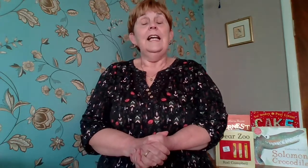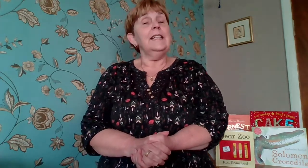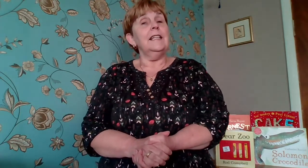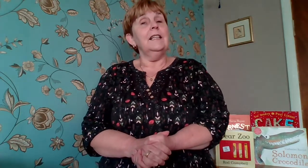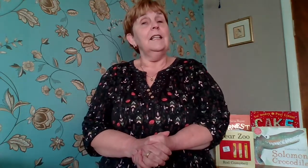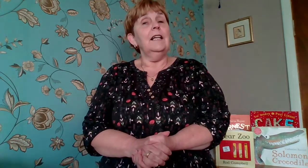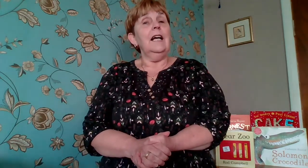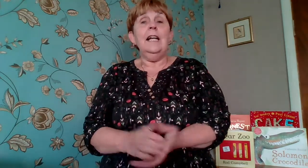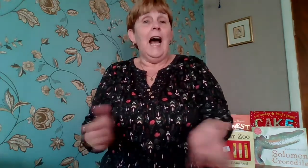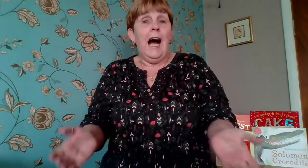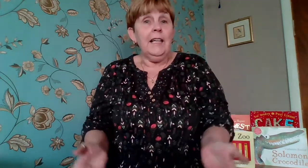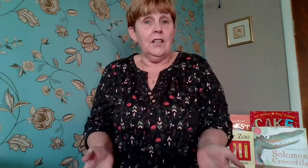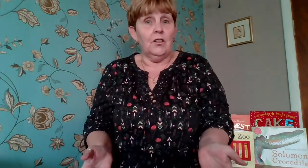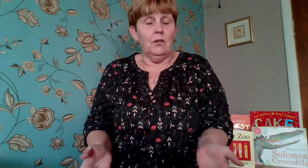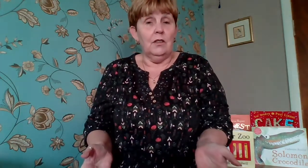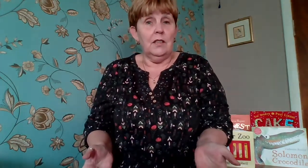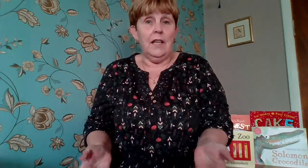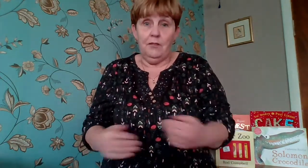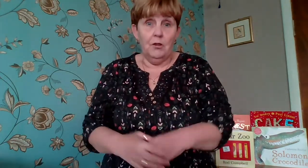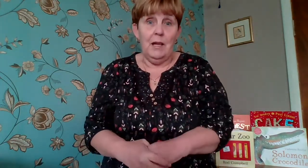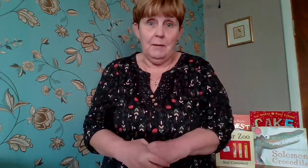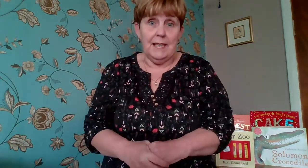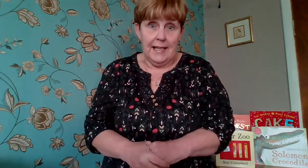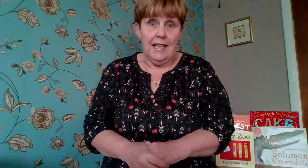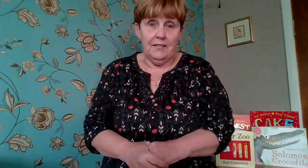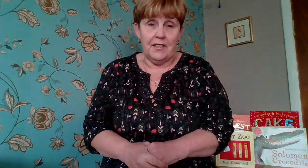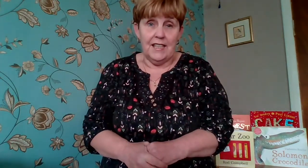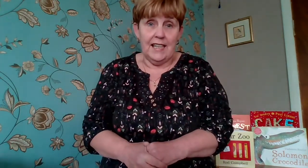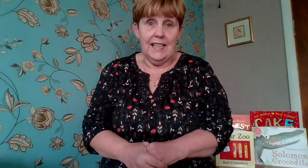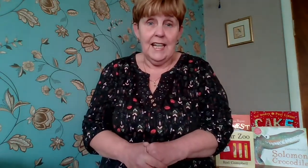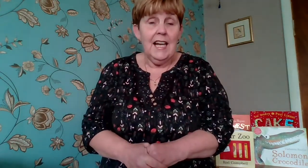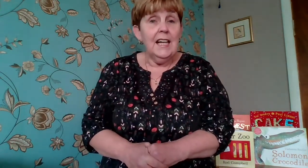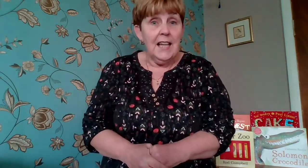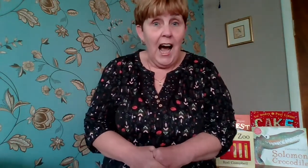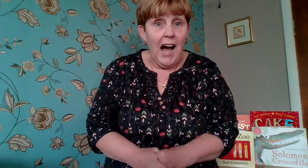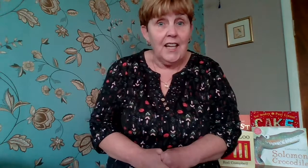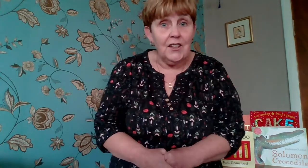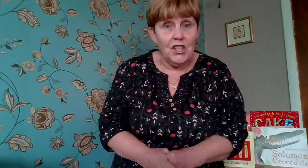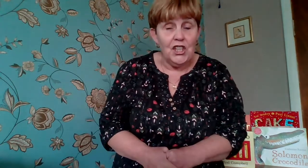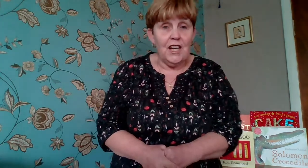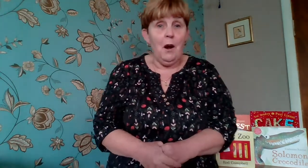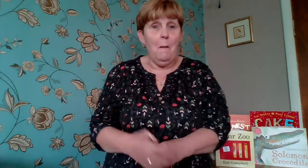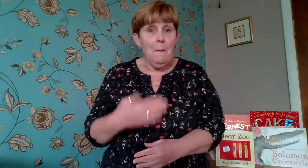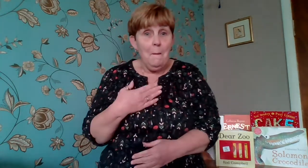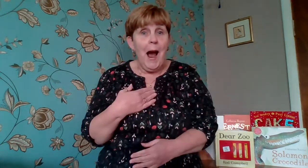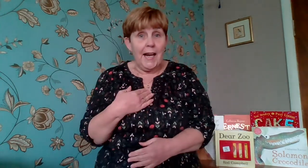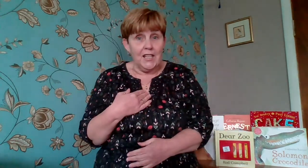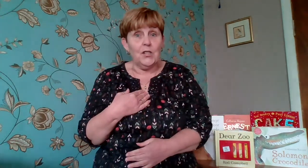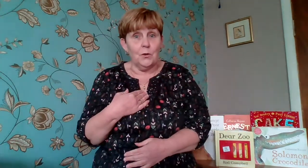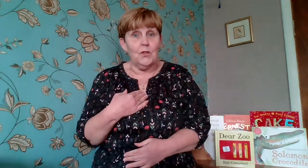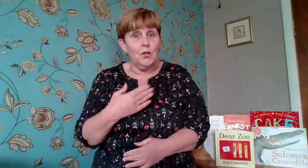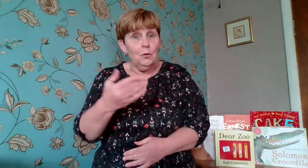said, and I had thought that if you let me stay here for tonight, that I could share my stone soup with